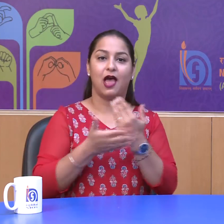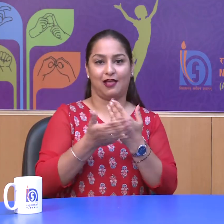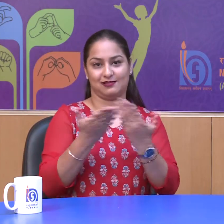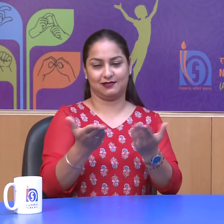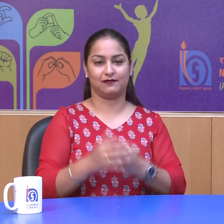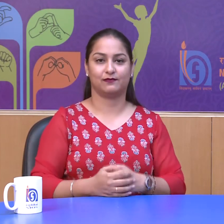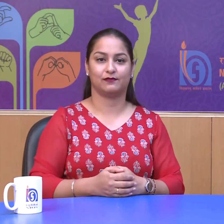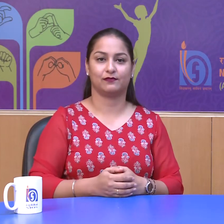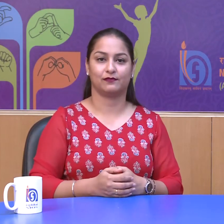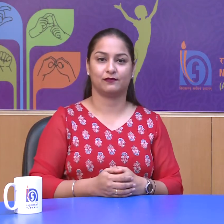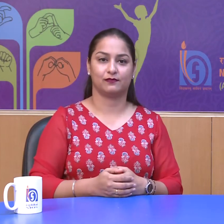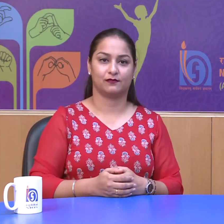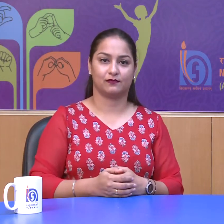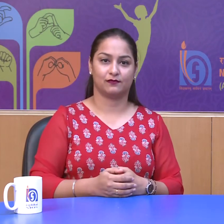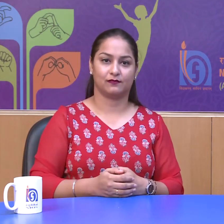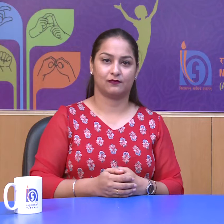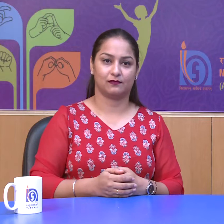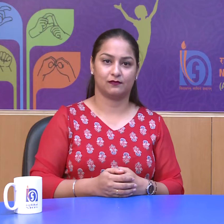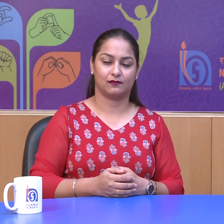Next, legislatures.